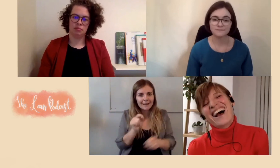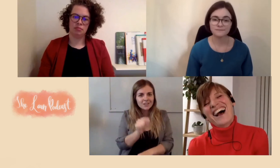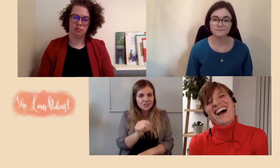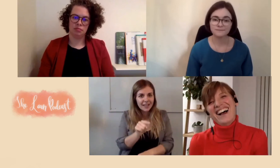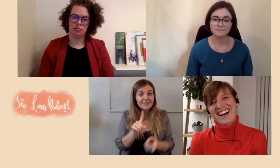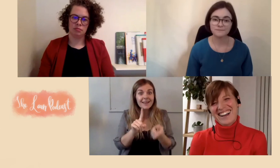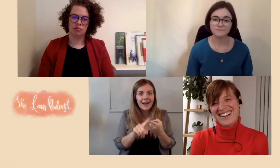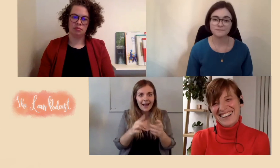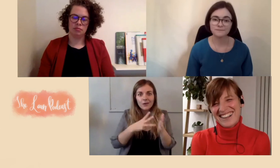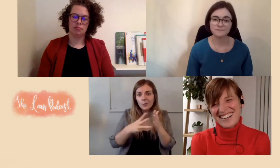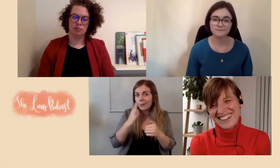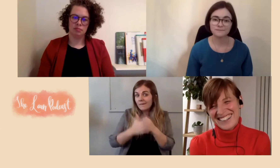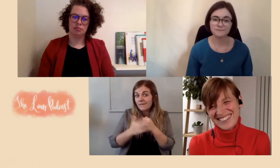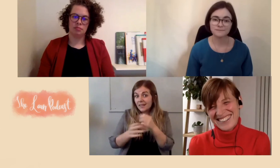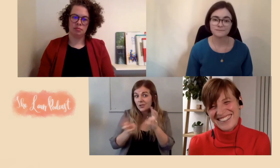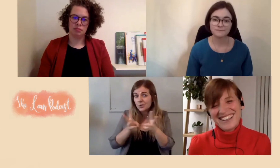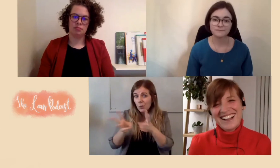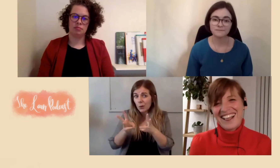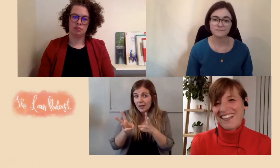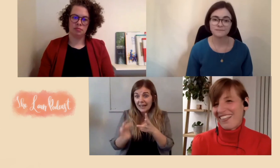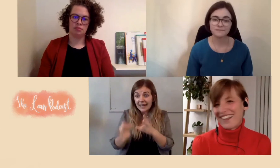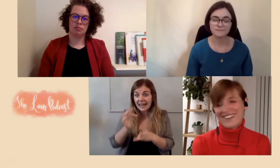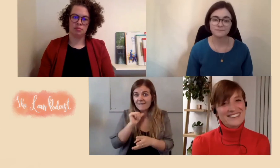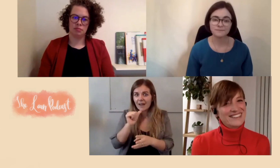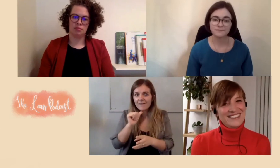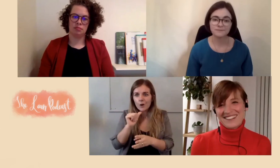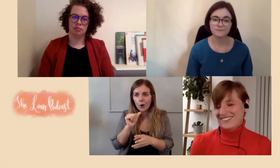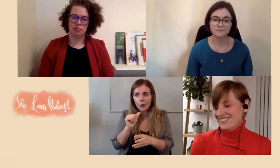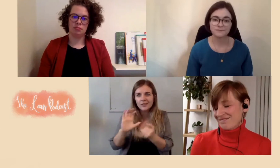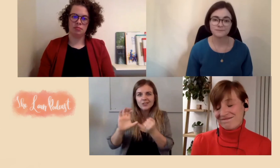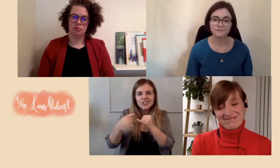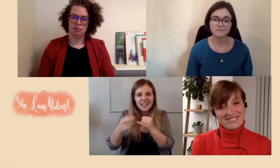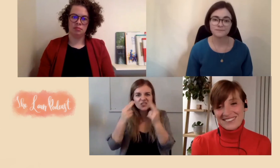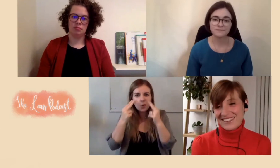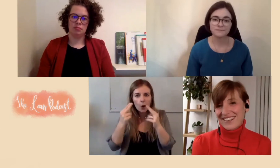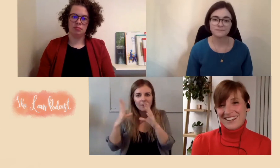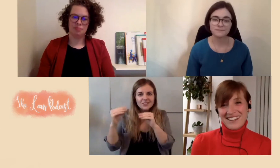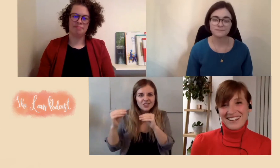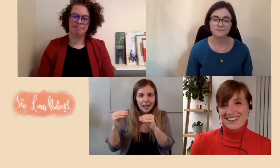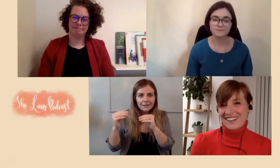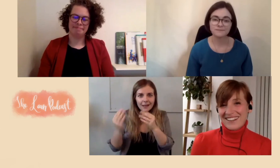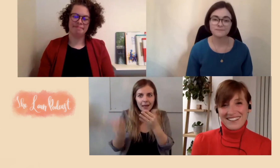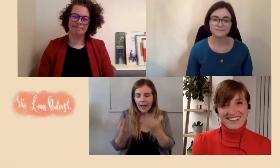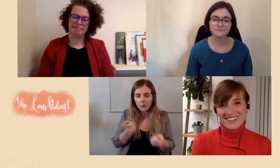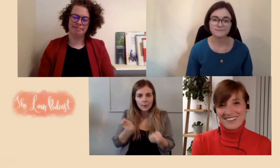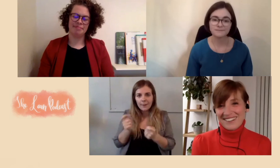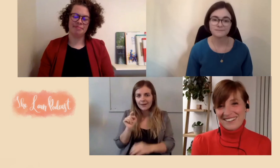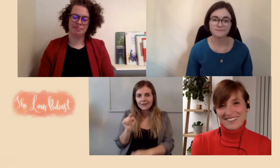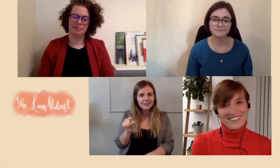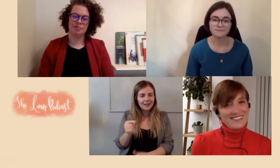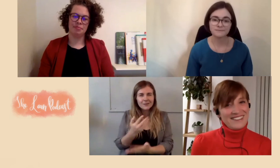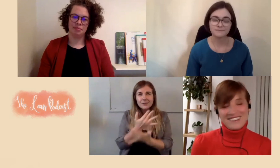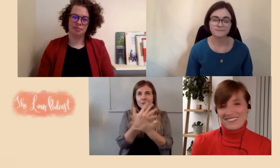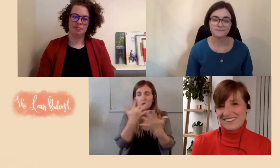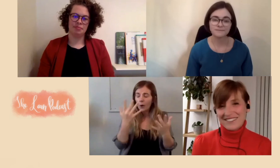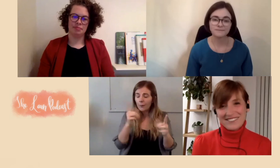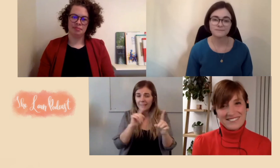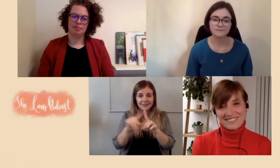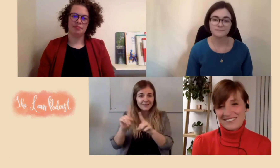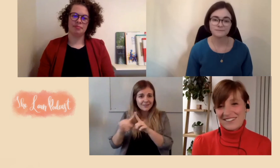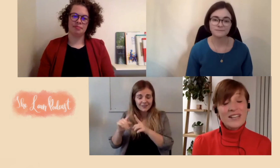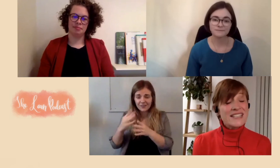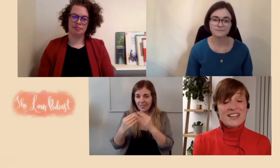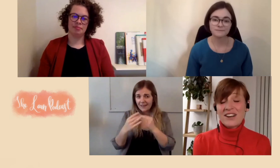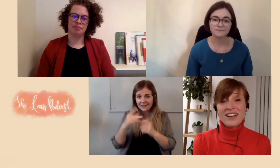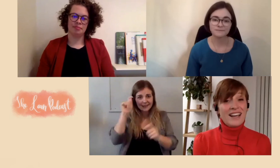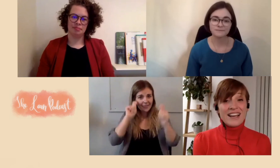have. So there's so many considerations to make, and so it's how we ground ourselves and how we have that sense of ourselves